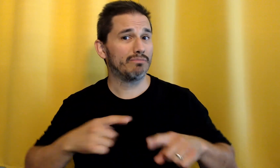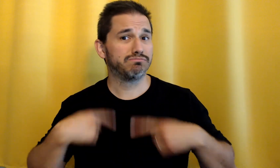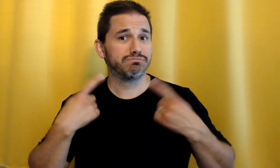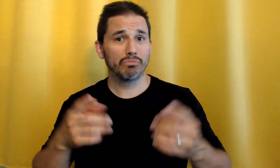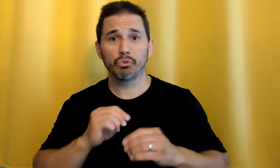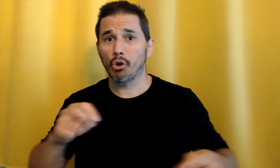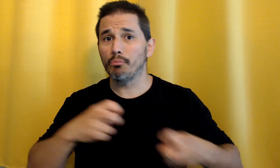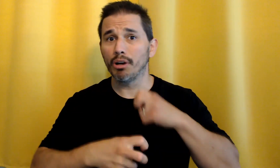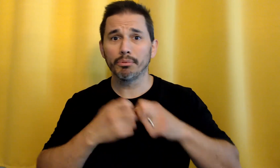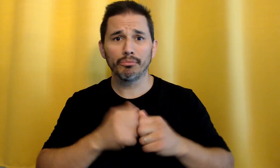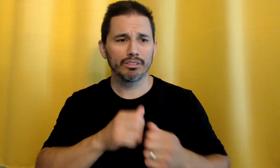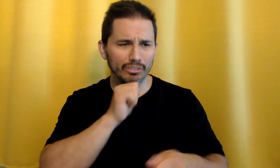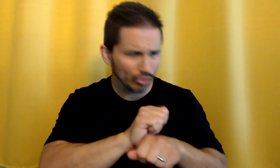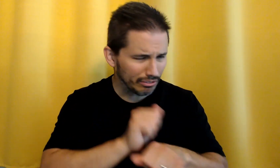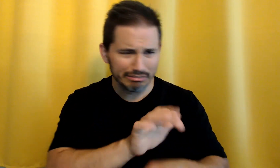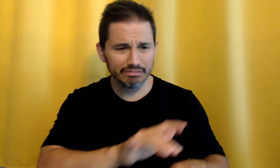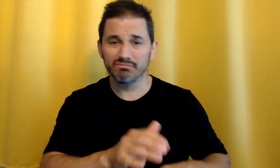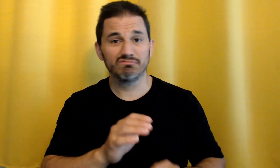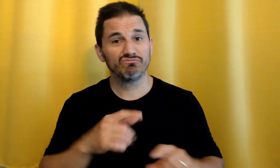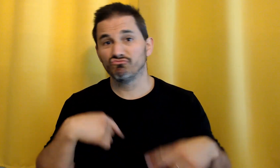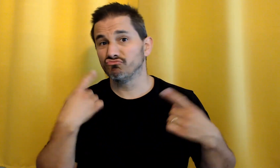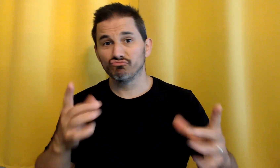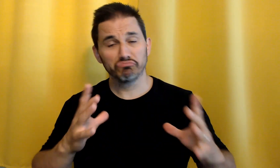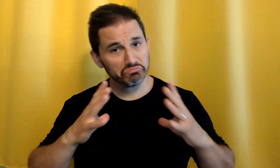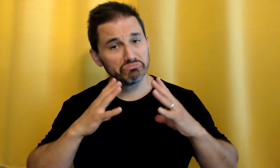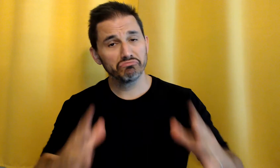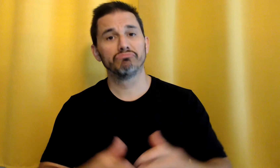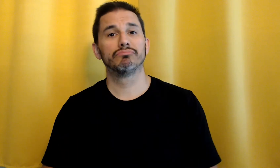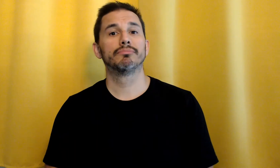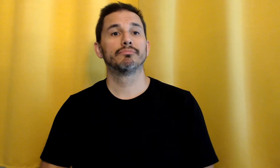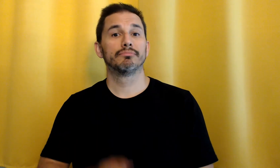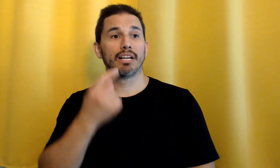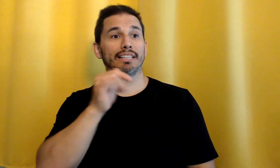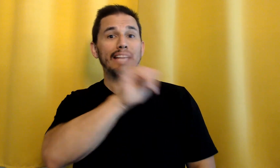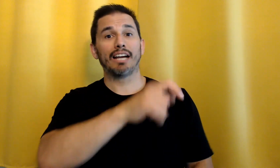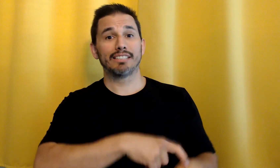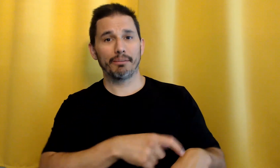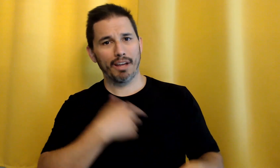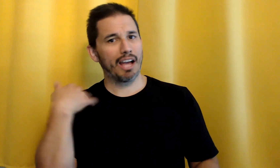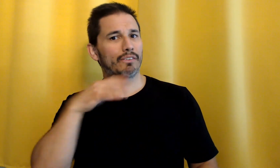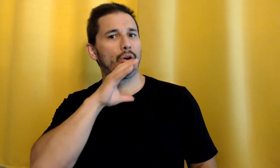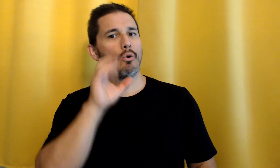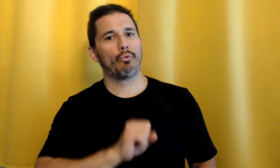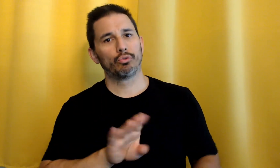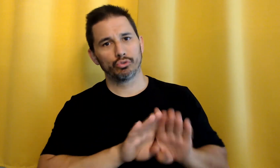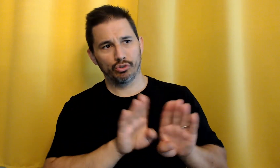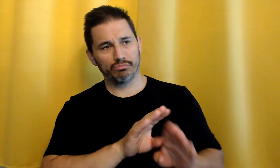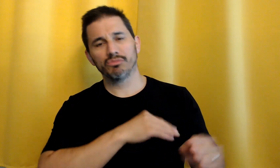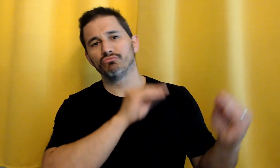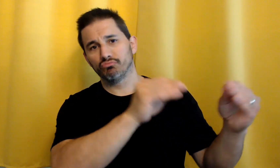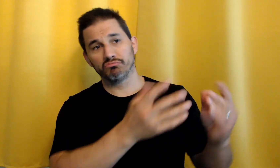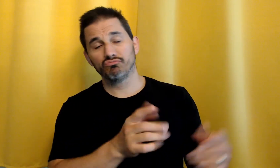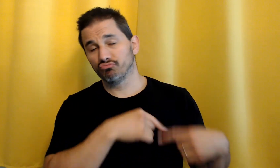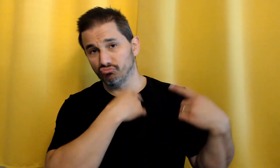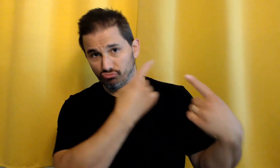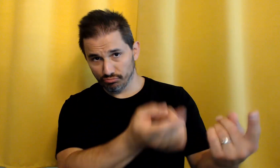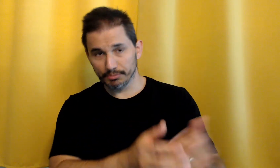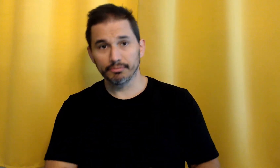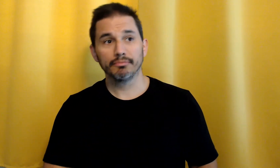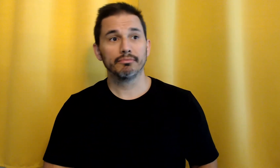smart products that I bought for home. And it's worked great. I've had very few issues with it. When I installed it, that was